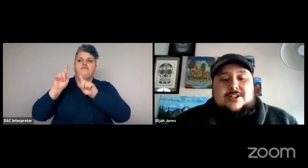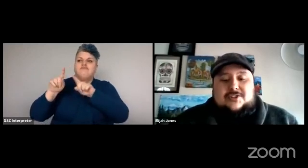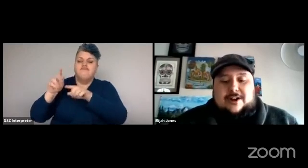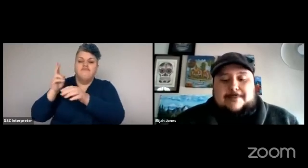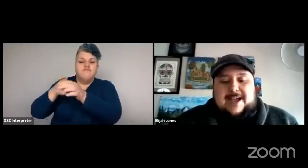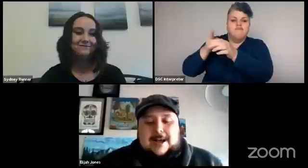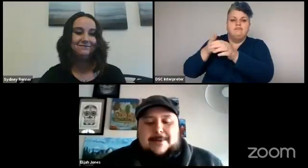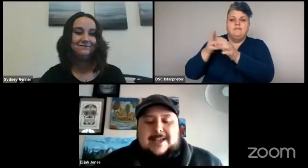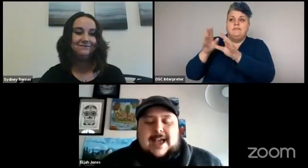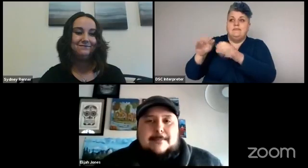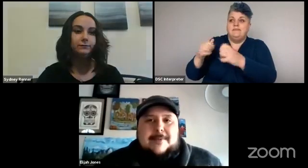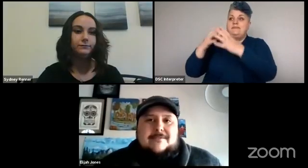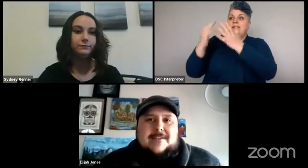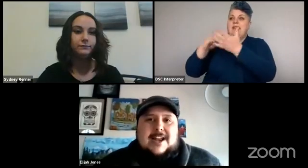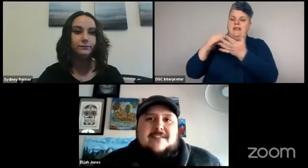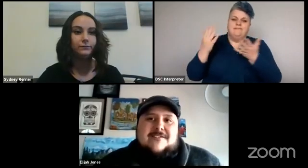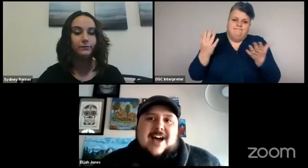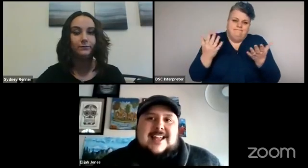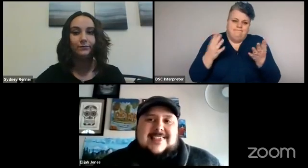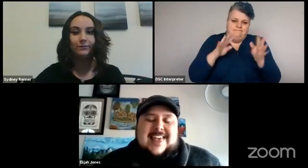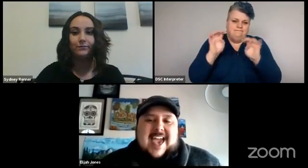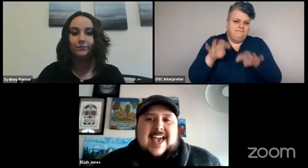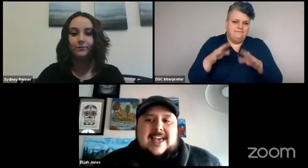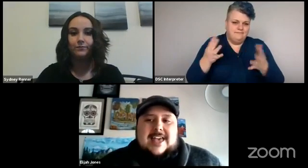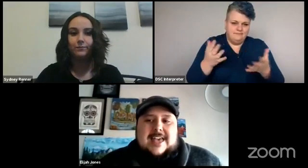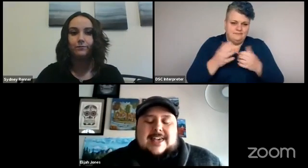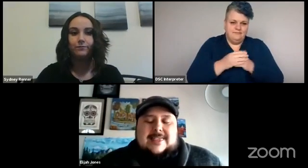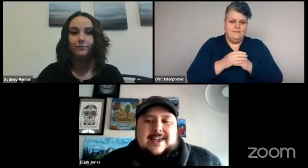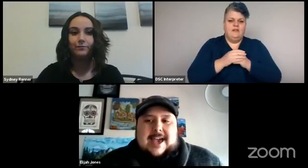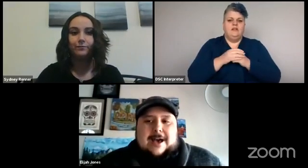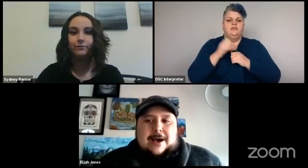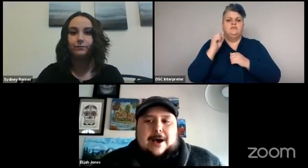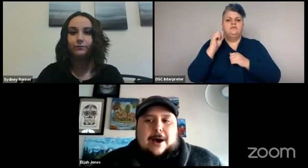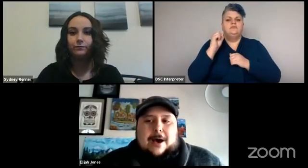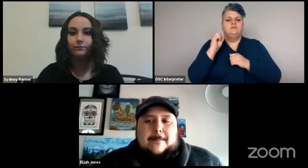are starting back up again. Kind of find that